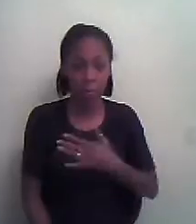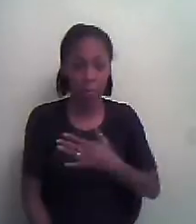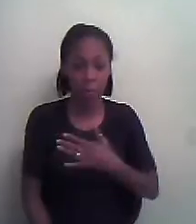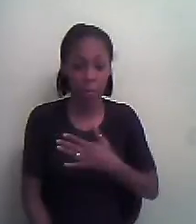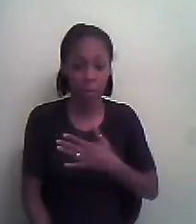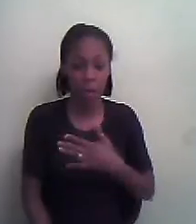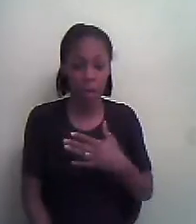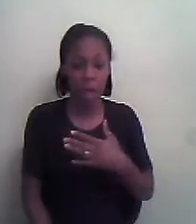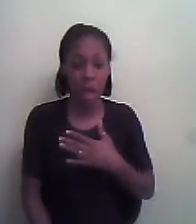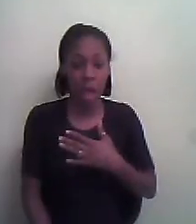still have today.